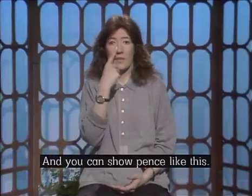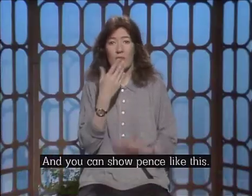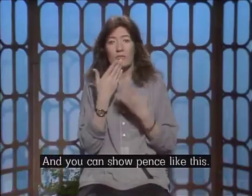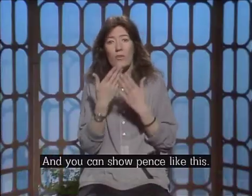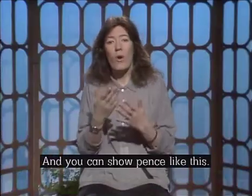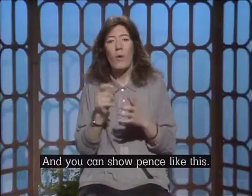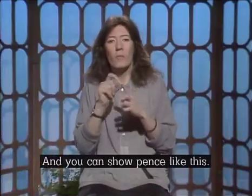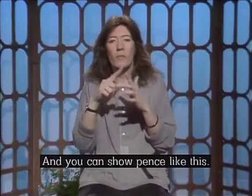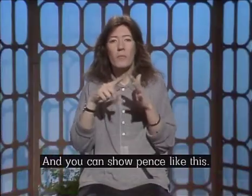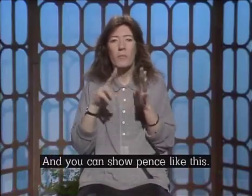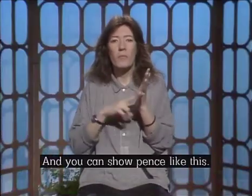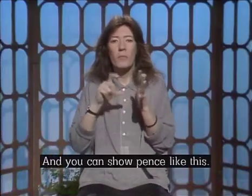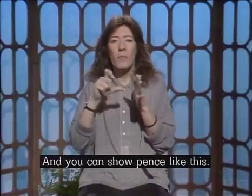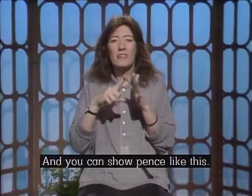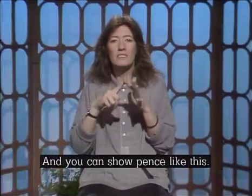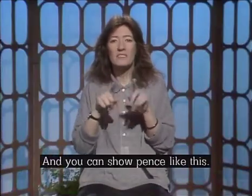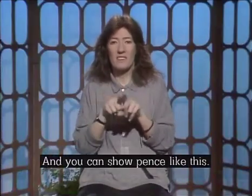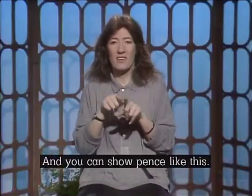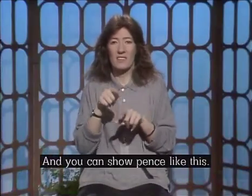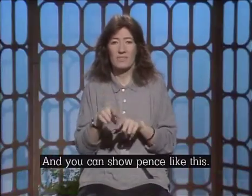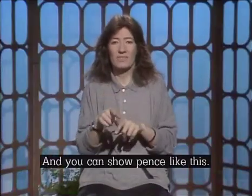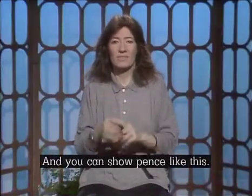And you can show pence like this.